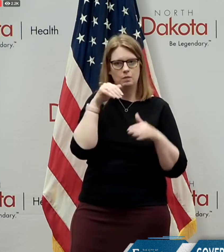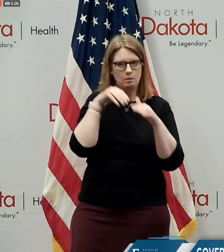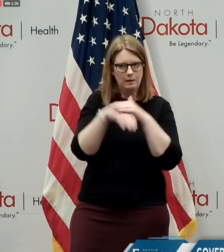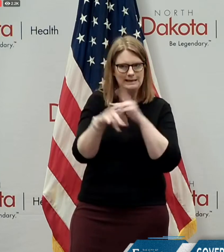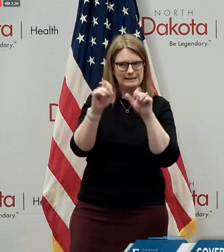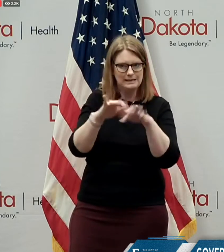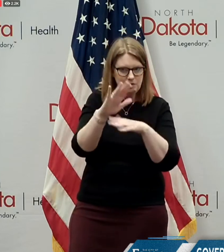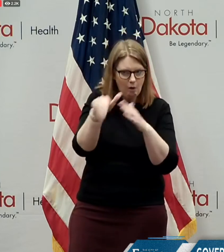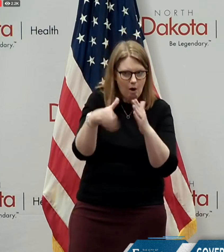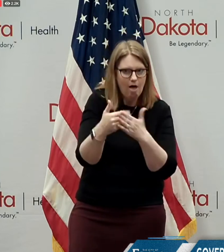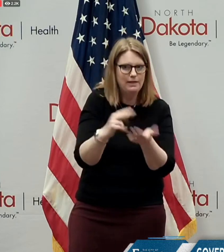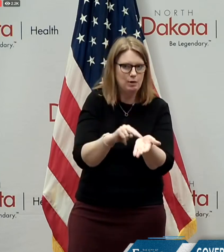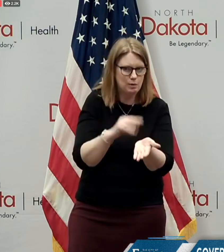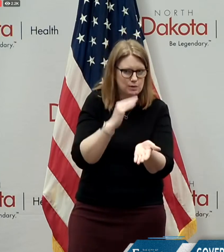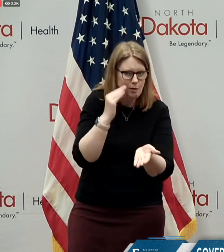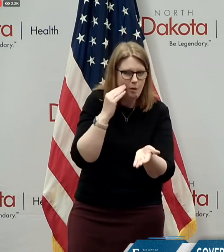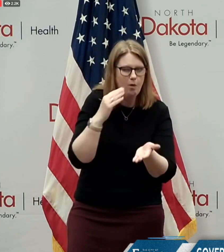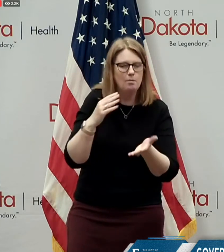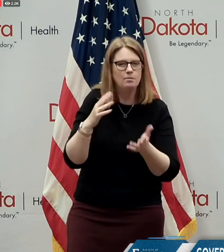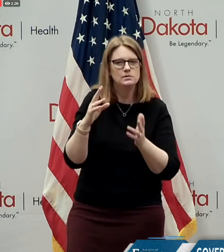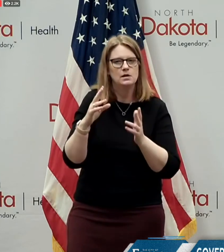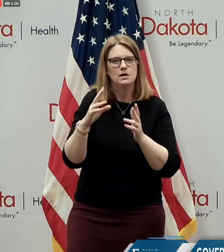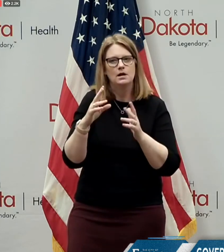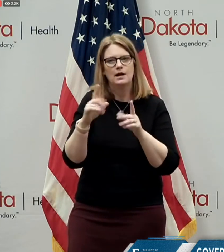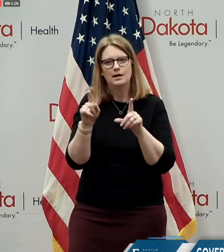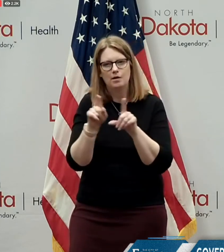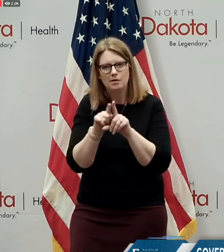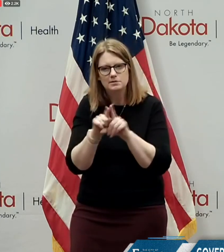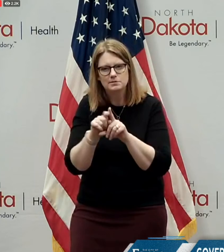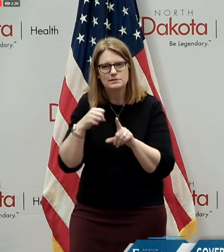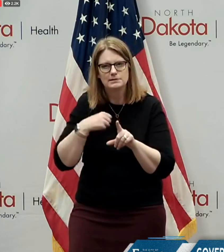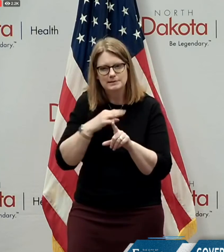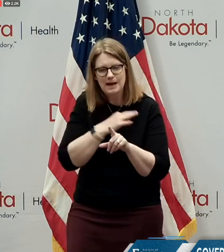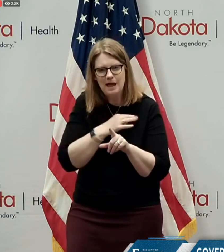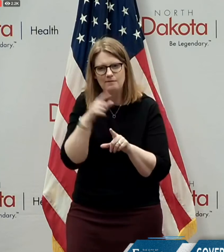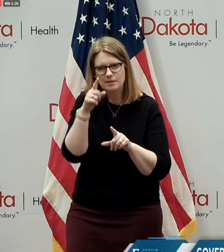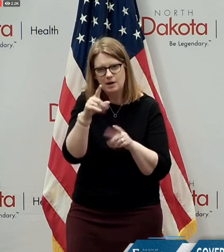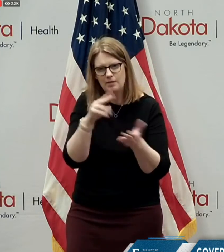homes, residents, and staff. There was a